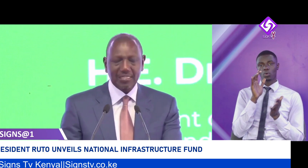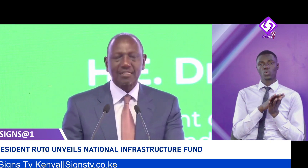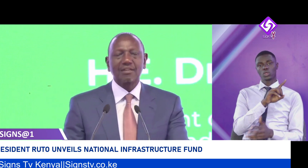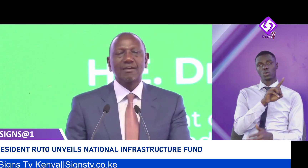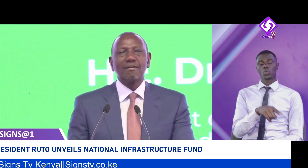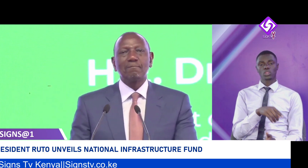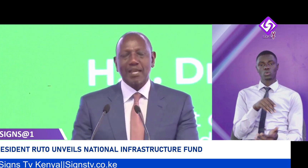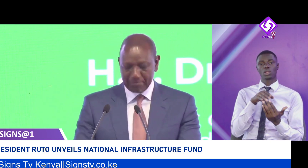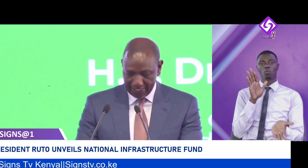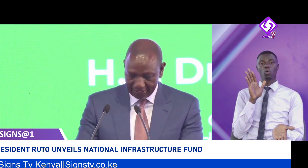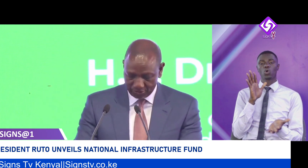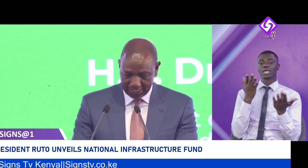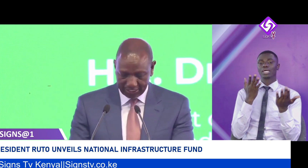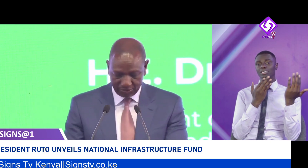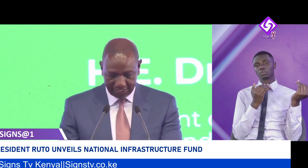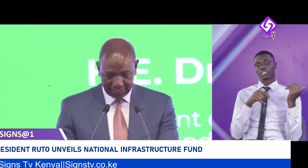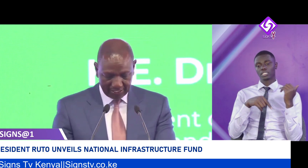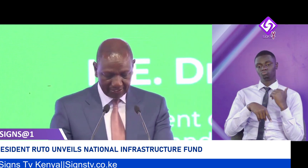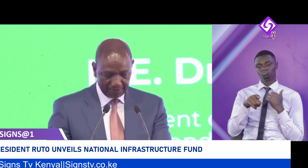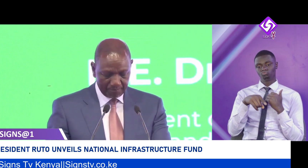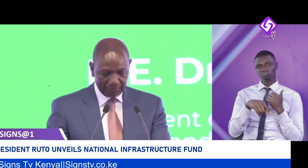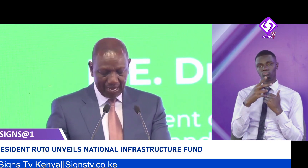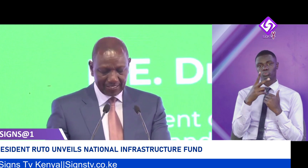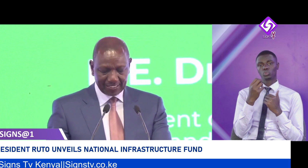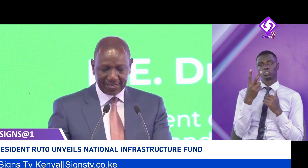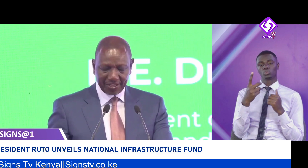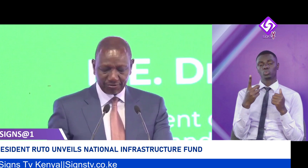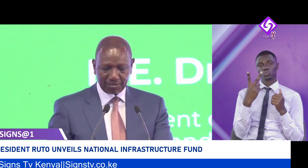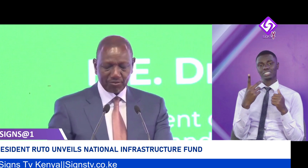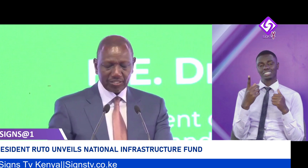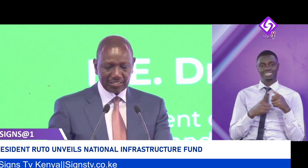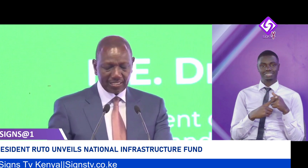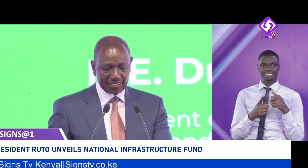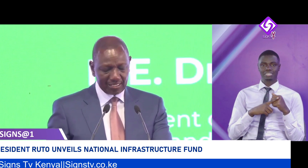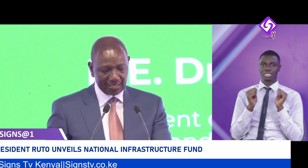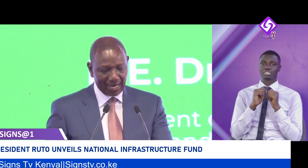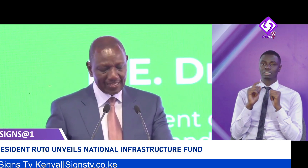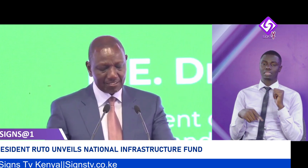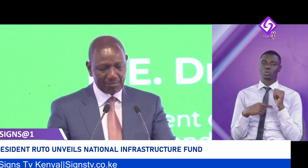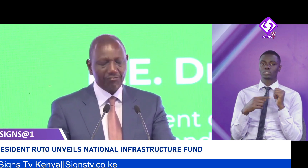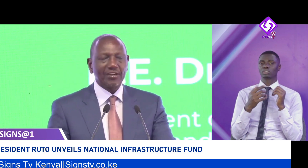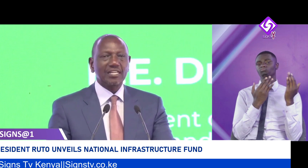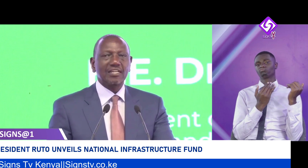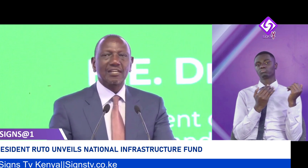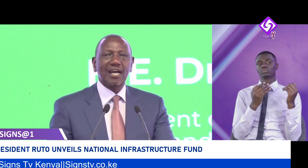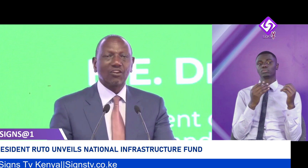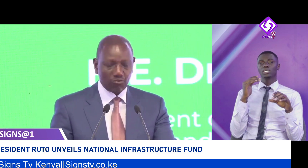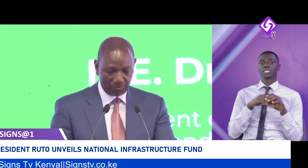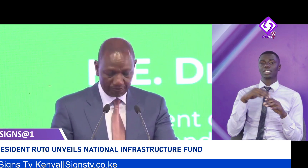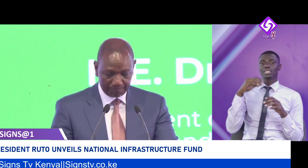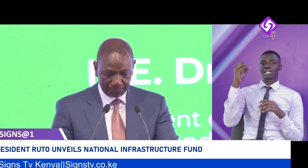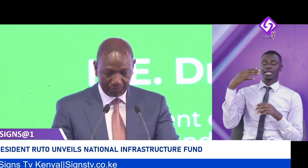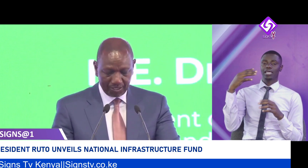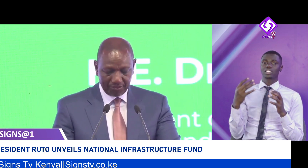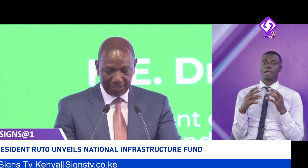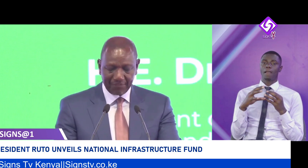expected by mid-2026, and 10,000 projected in light manufacturing alone. The